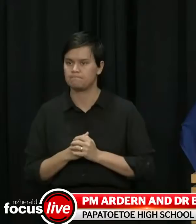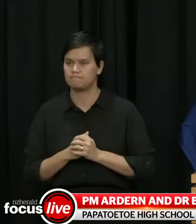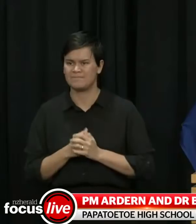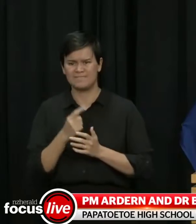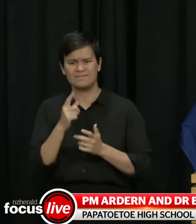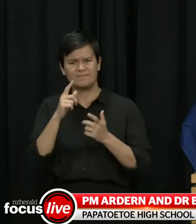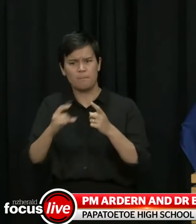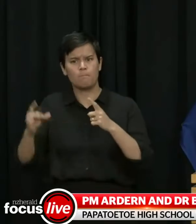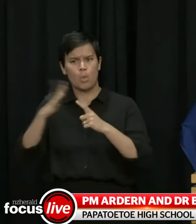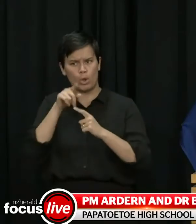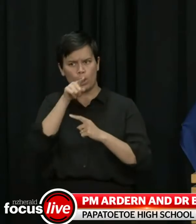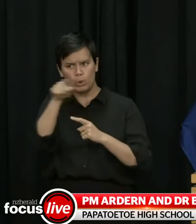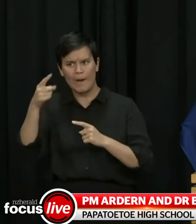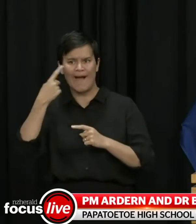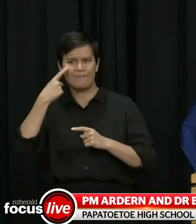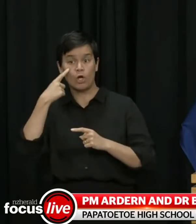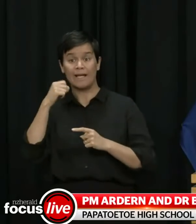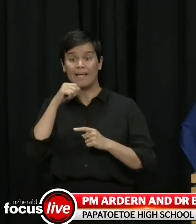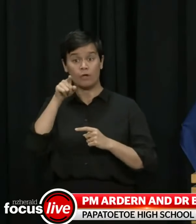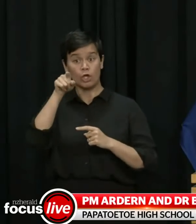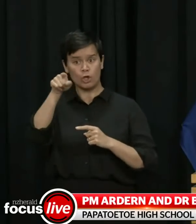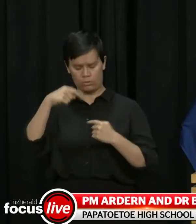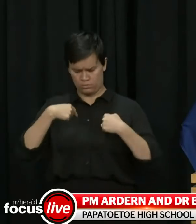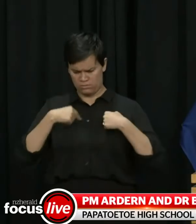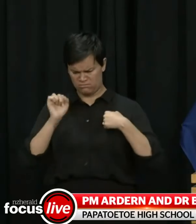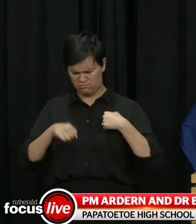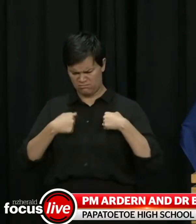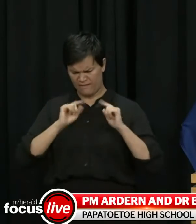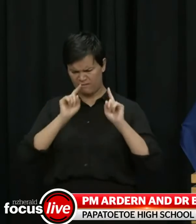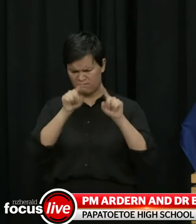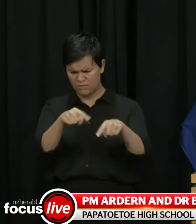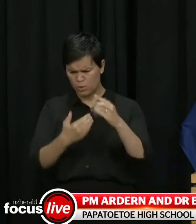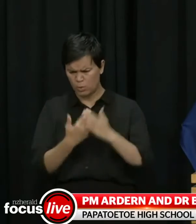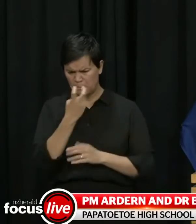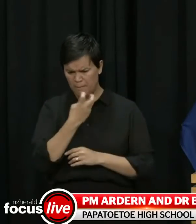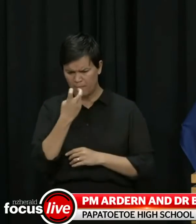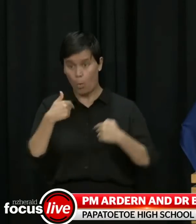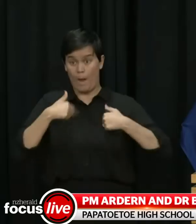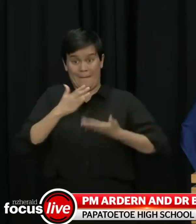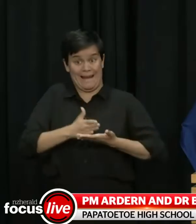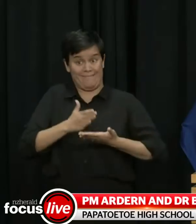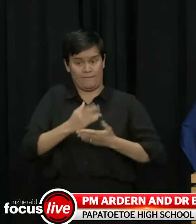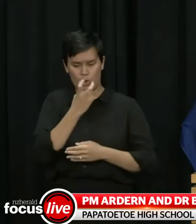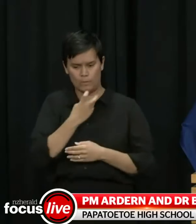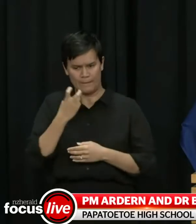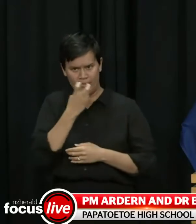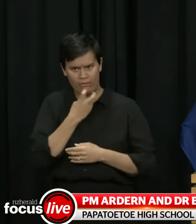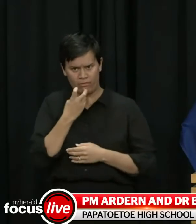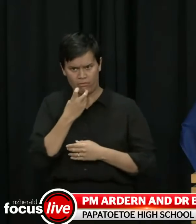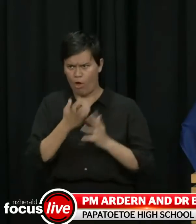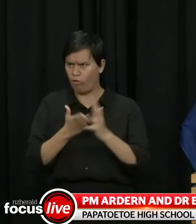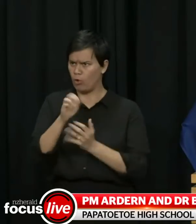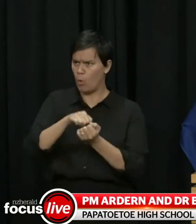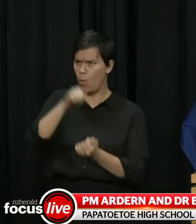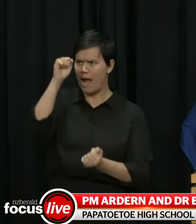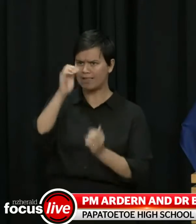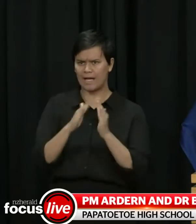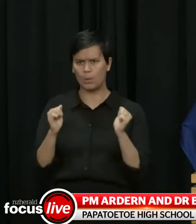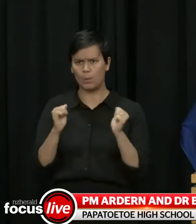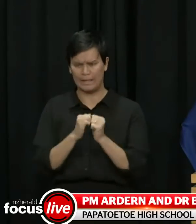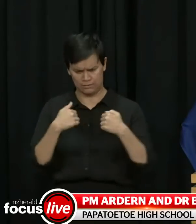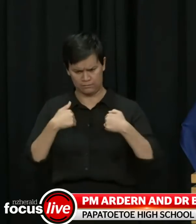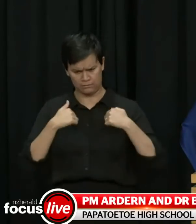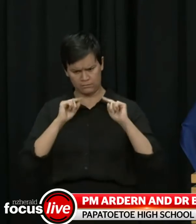it's important for anyone who's been in New Plymouth over the last week, or certainly over Waitangi weekend, to check